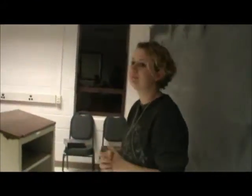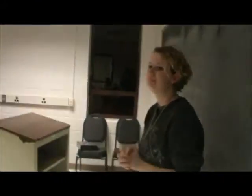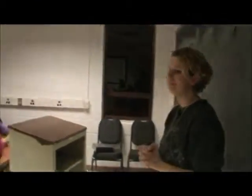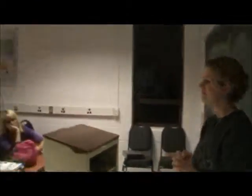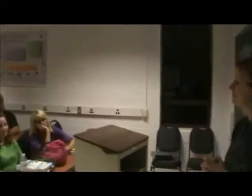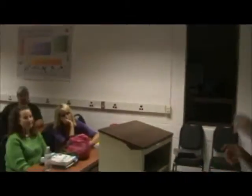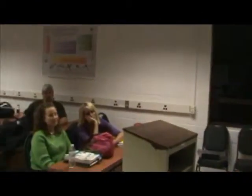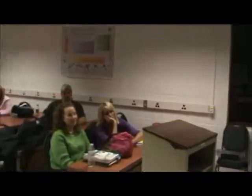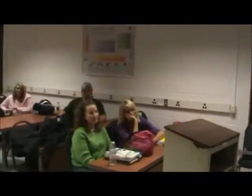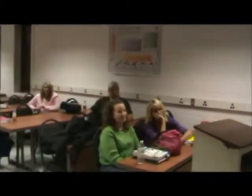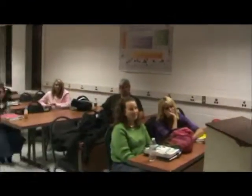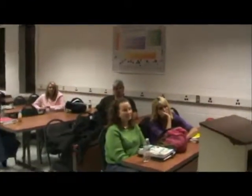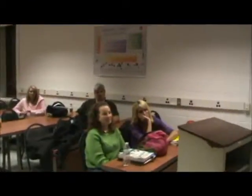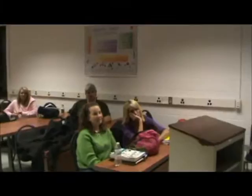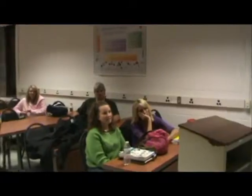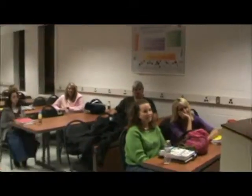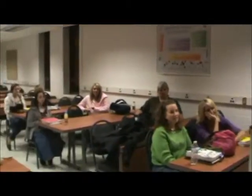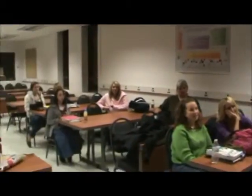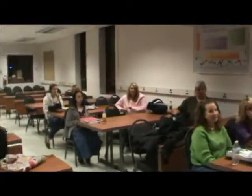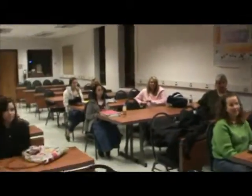Cold. She taught her daughter all of these, her daughter's what, 4?